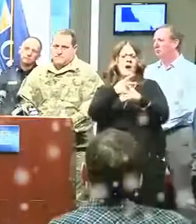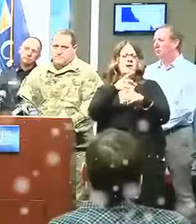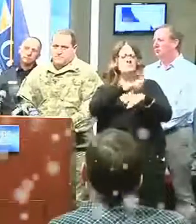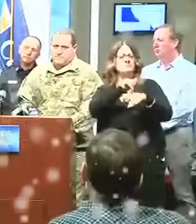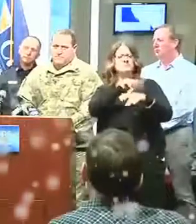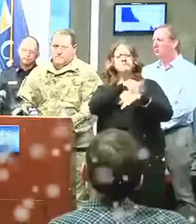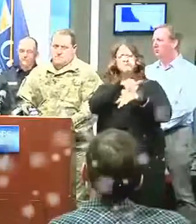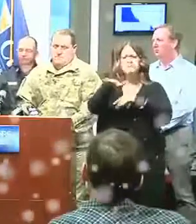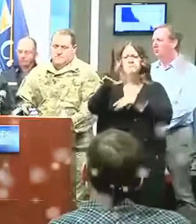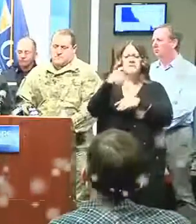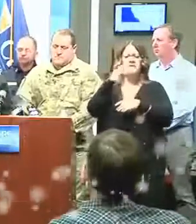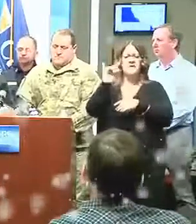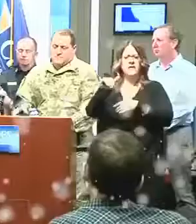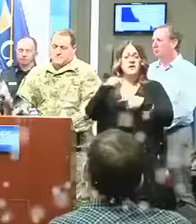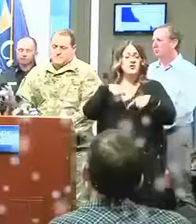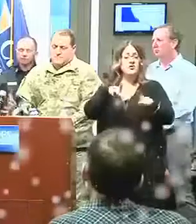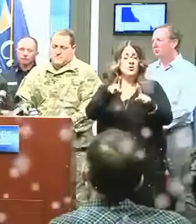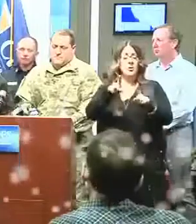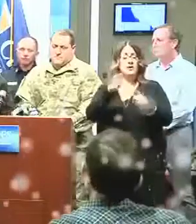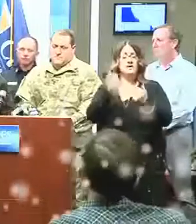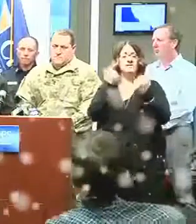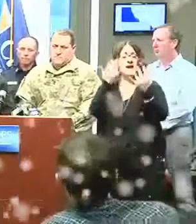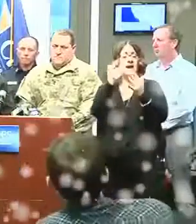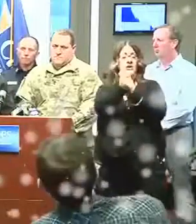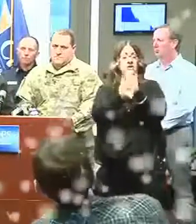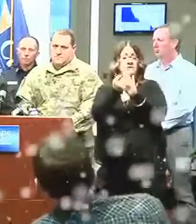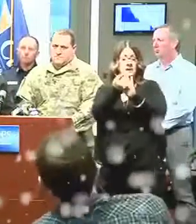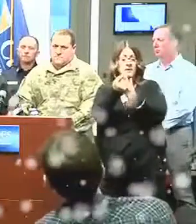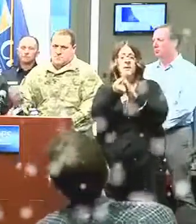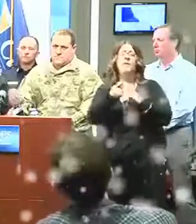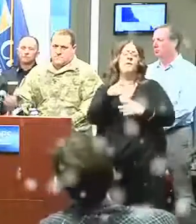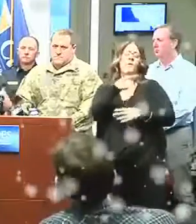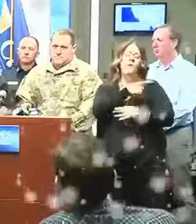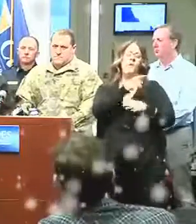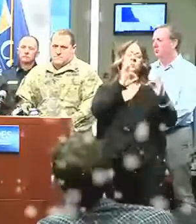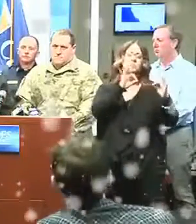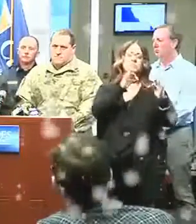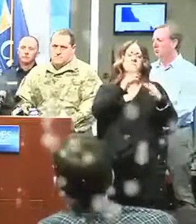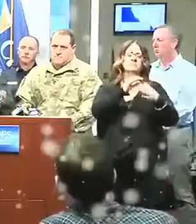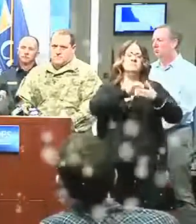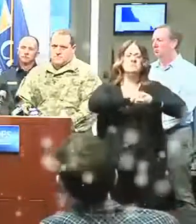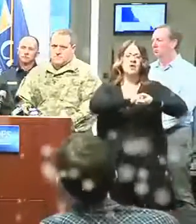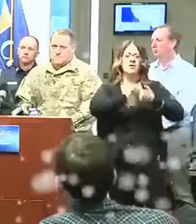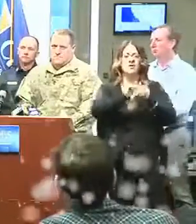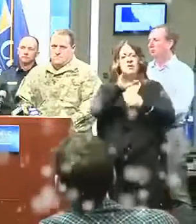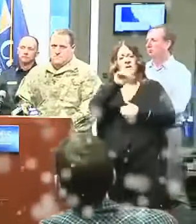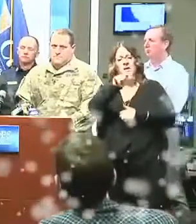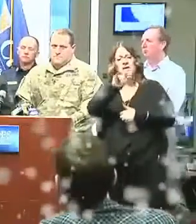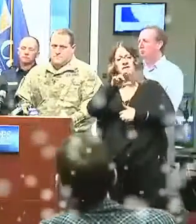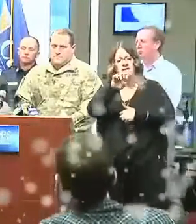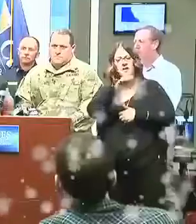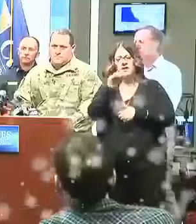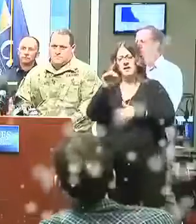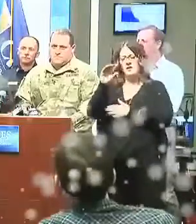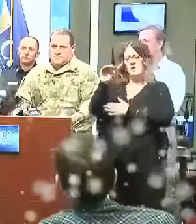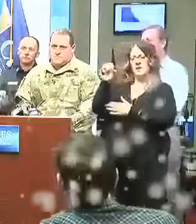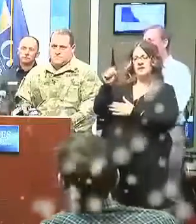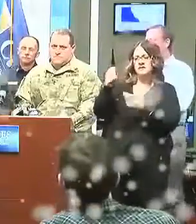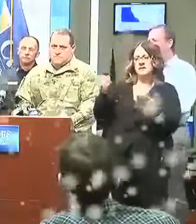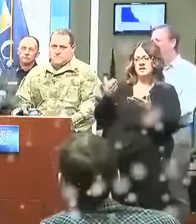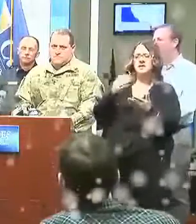during fire season. The National Guard is tremendously a major partner with CAL FIRE and OES in being able to